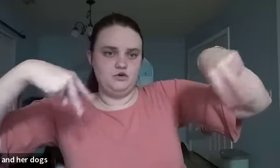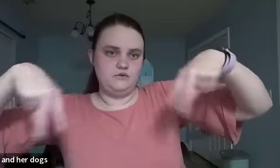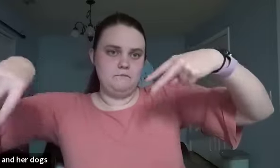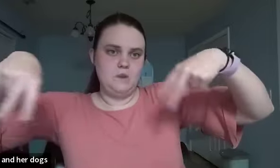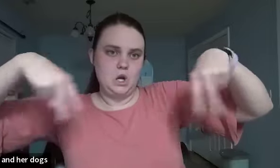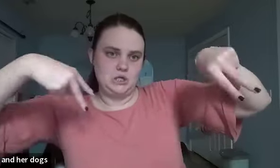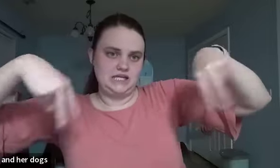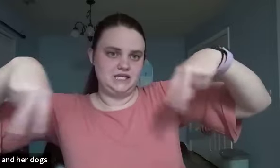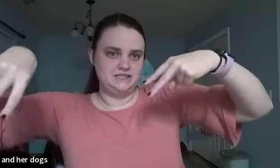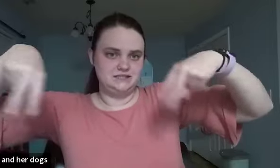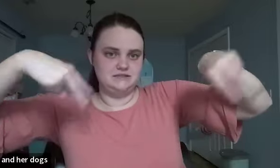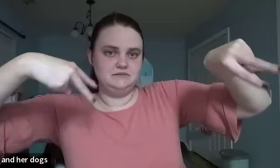forth. Party.